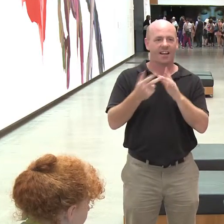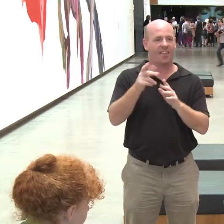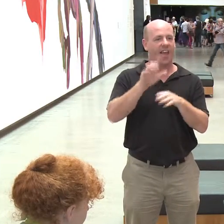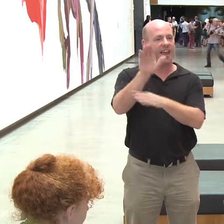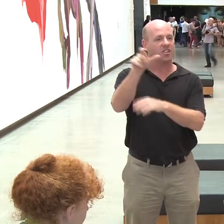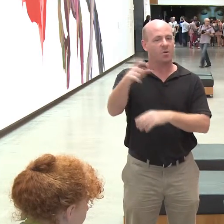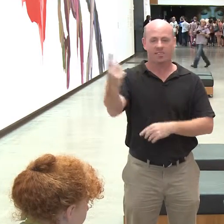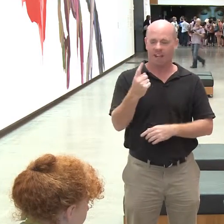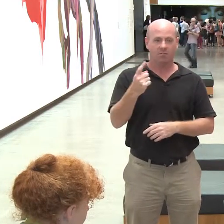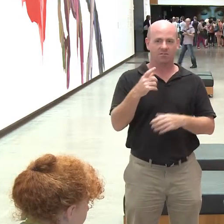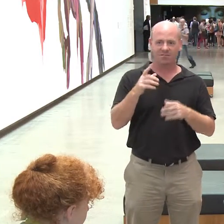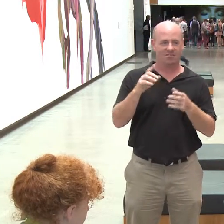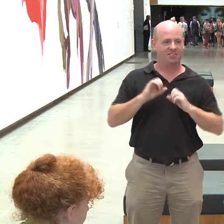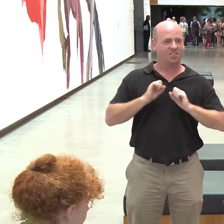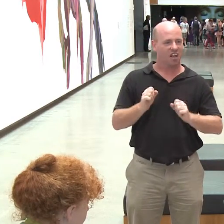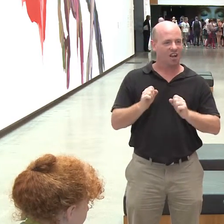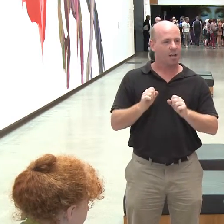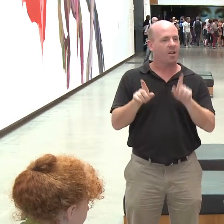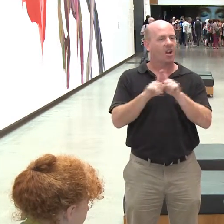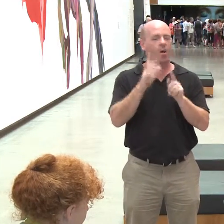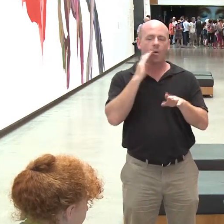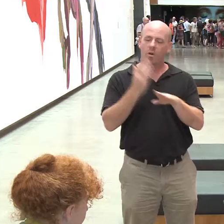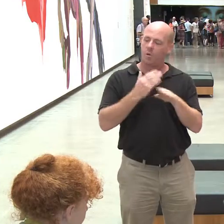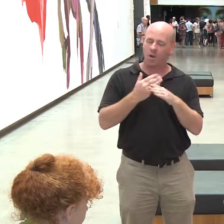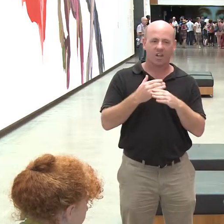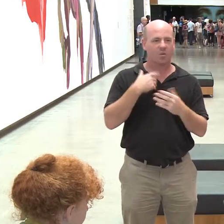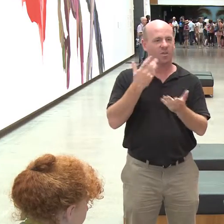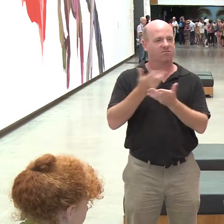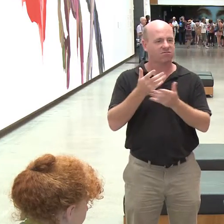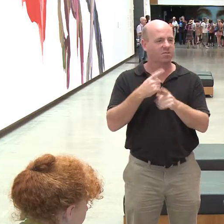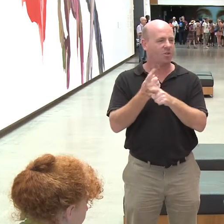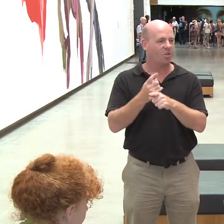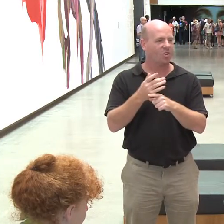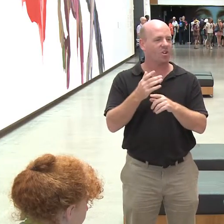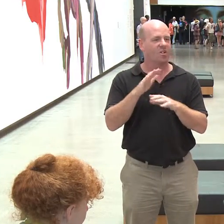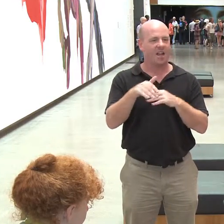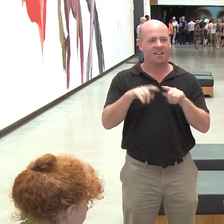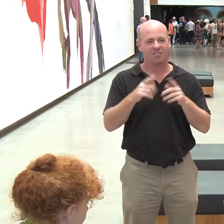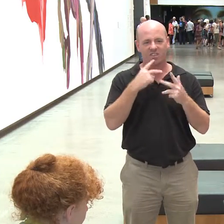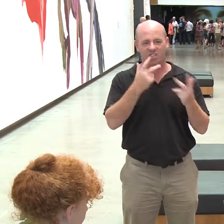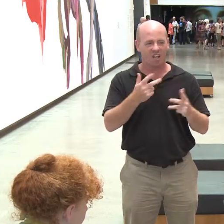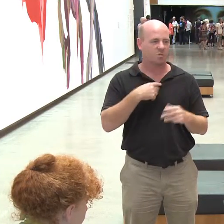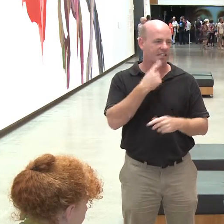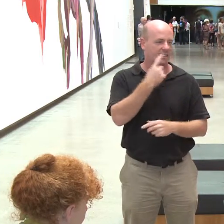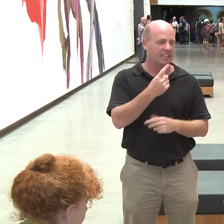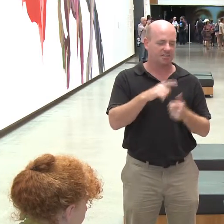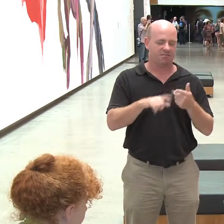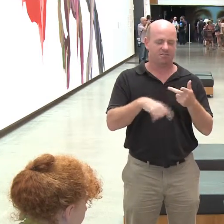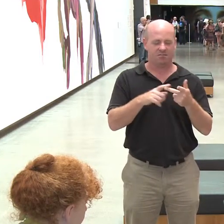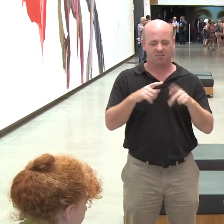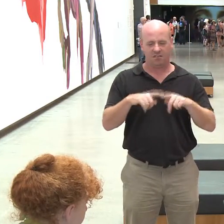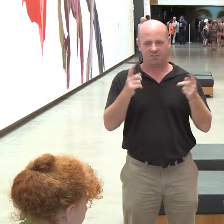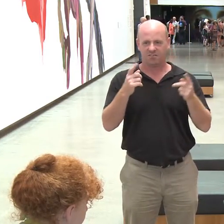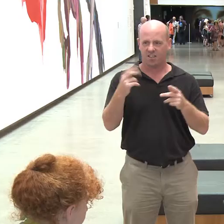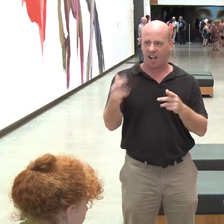really fantastic because while we were working, we would just have really great conversations about different shows that we'd seen, different artists that